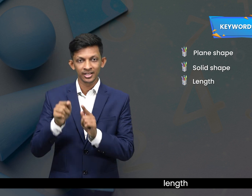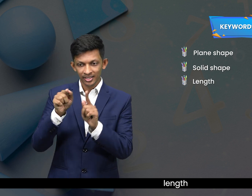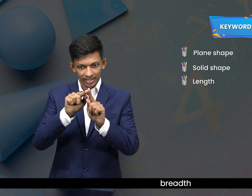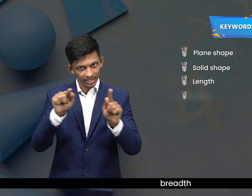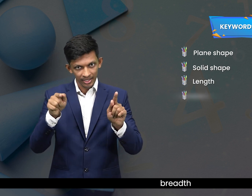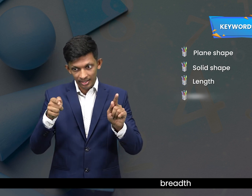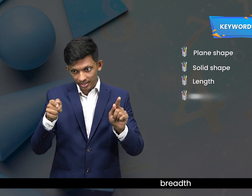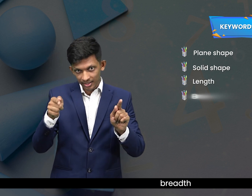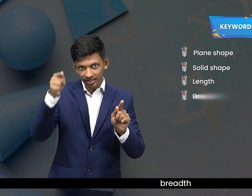breadth,